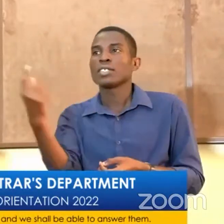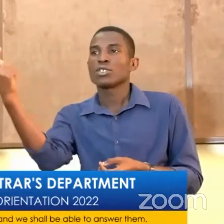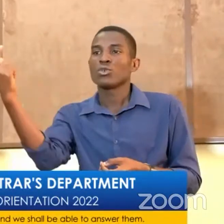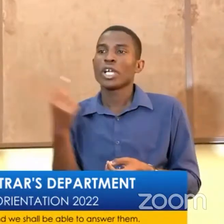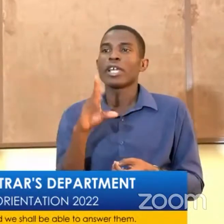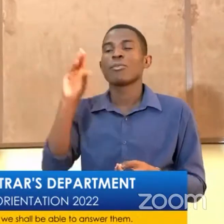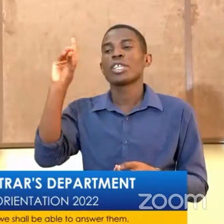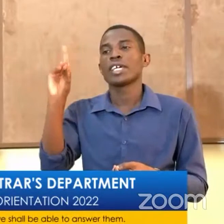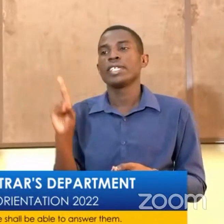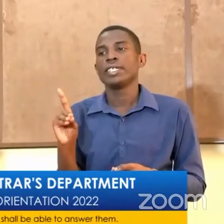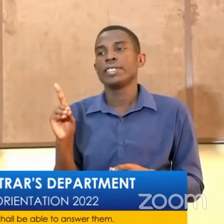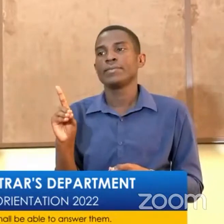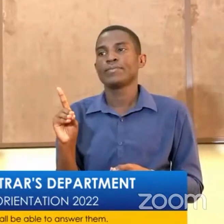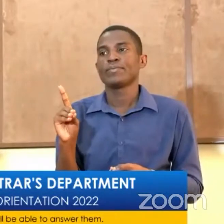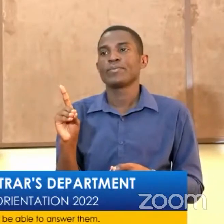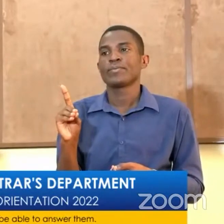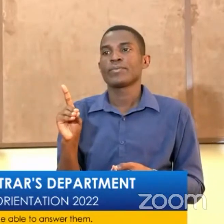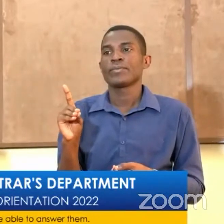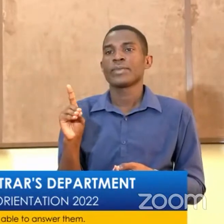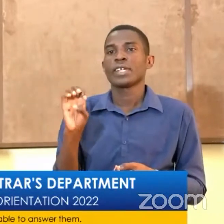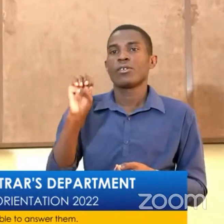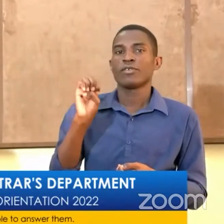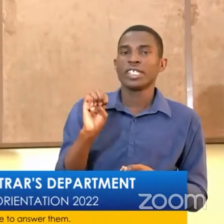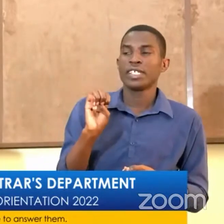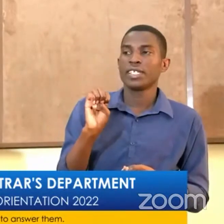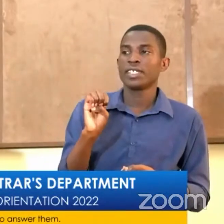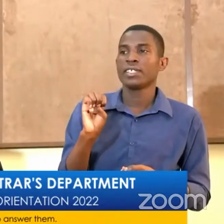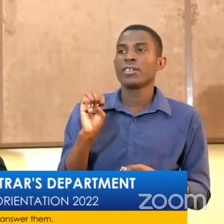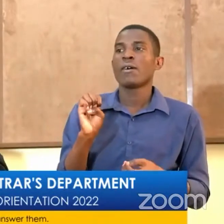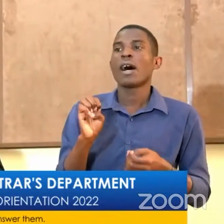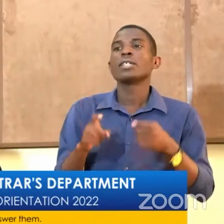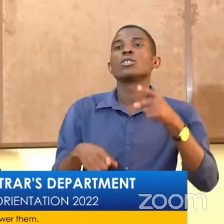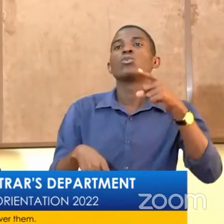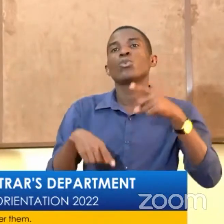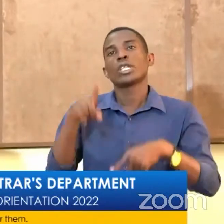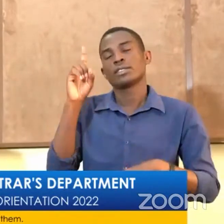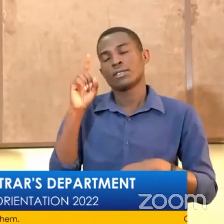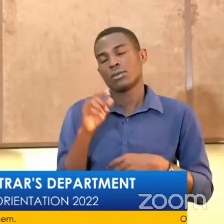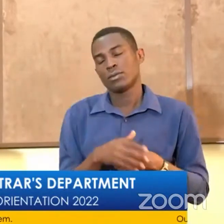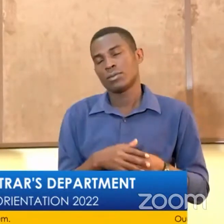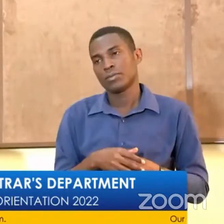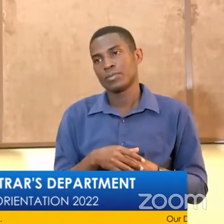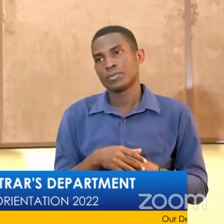D or an E, if there is any, beats you.